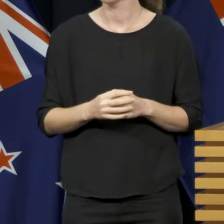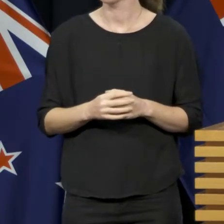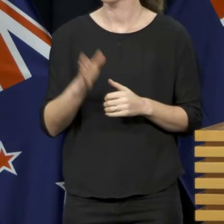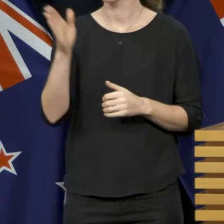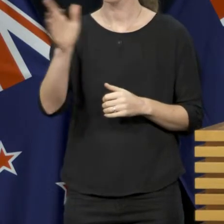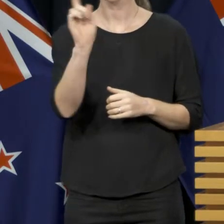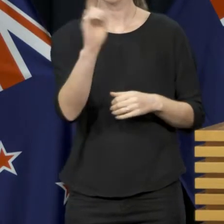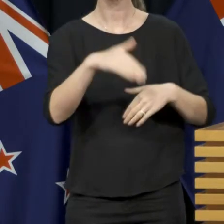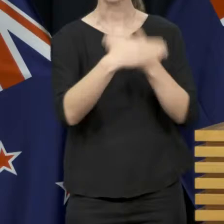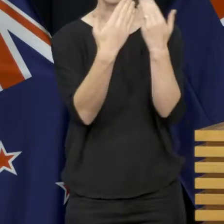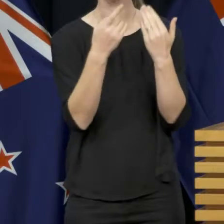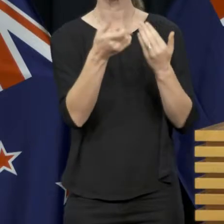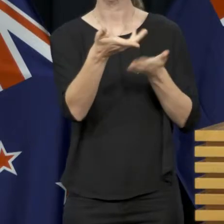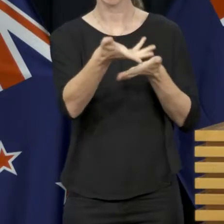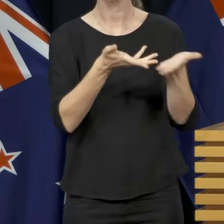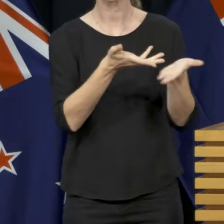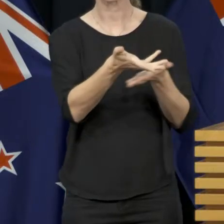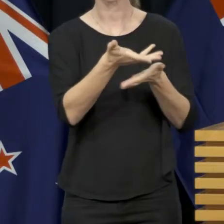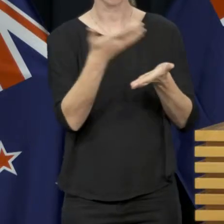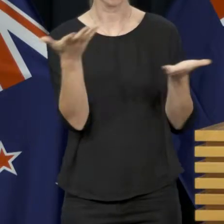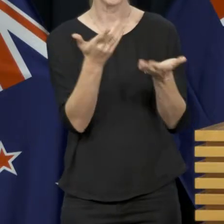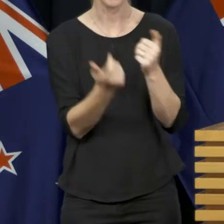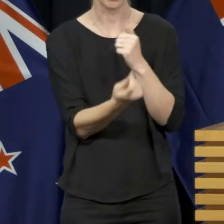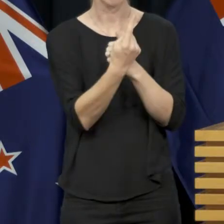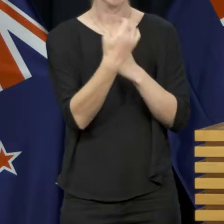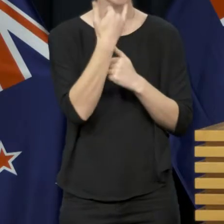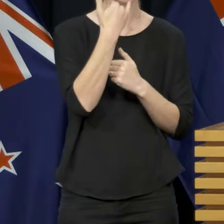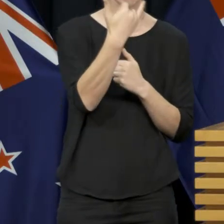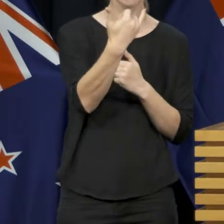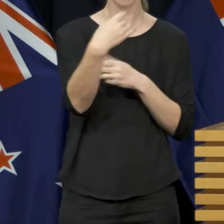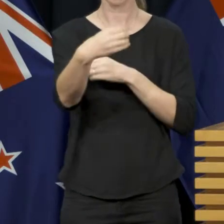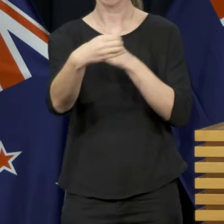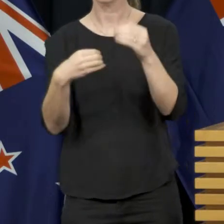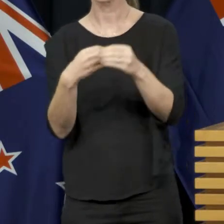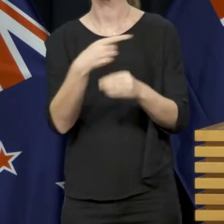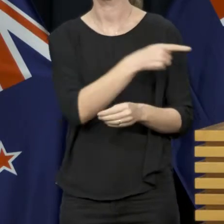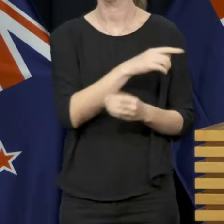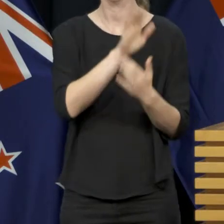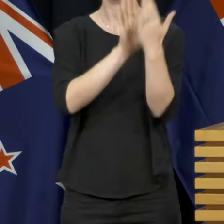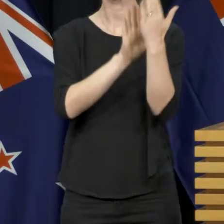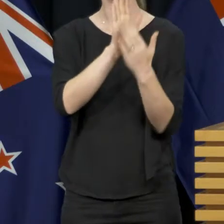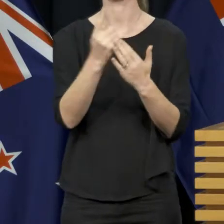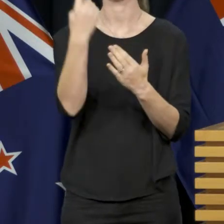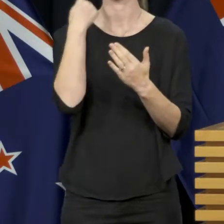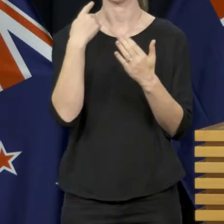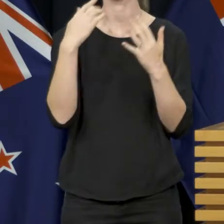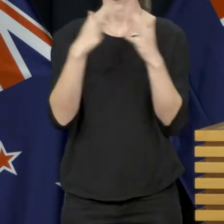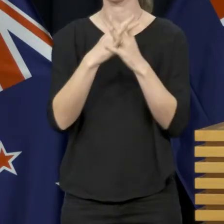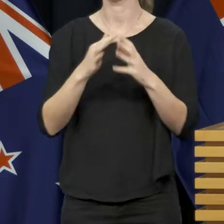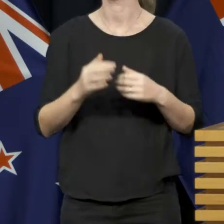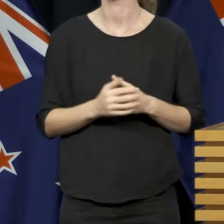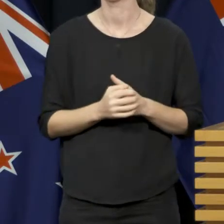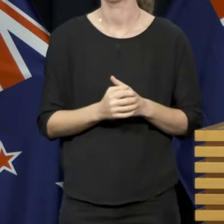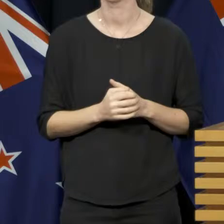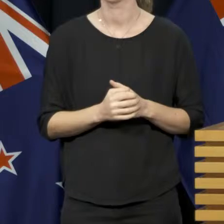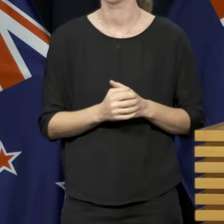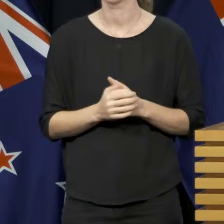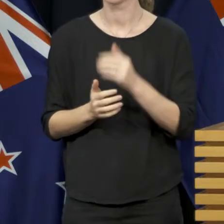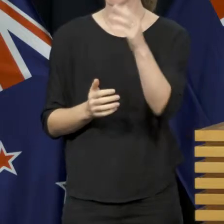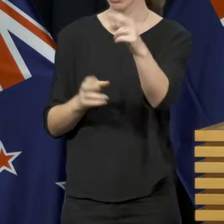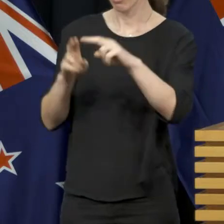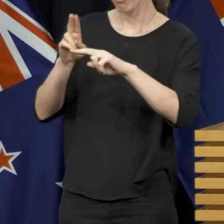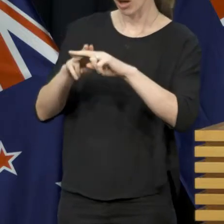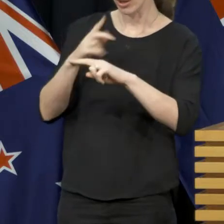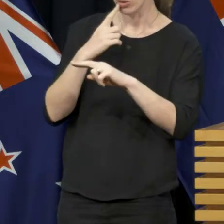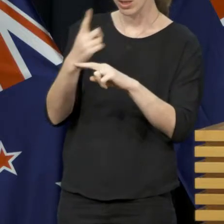What day was that conversation on, and where did it take place? Was it a phone call or in the office? Or? In person, late last week. Right, on Friday you told us